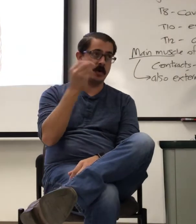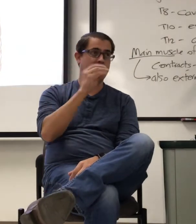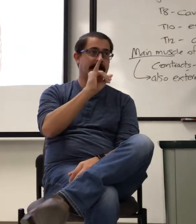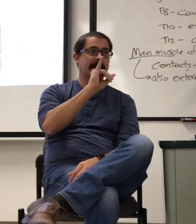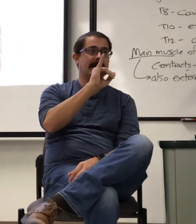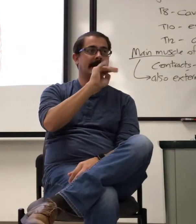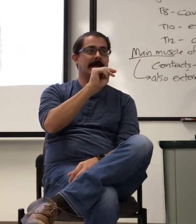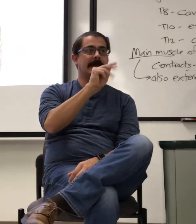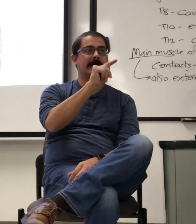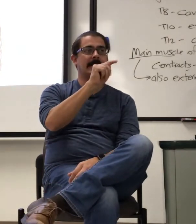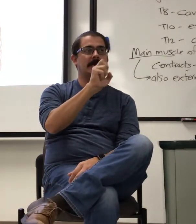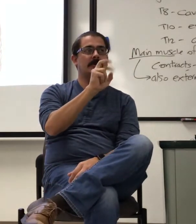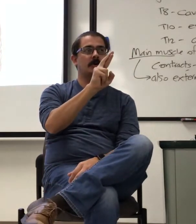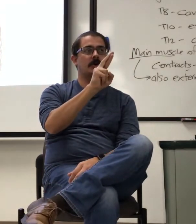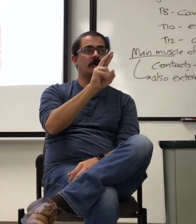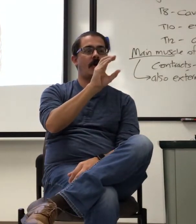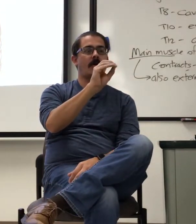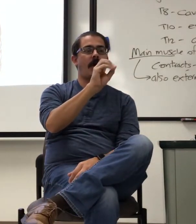intercostal.